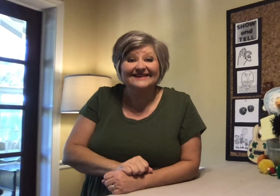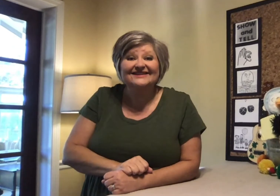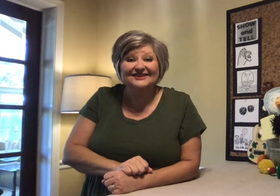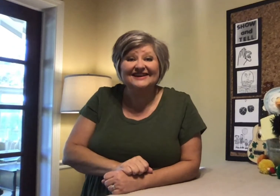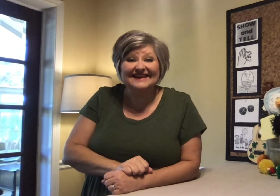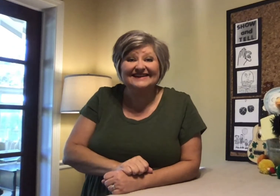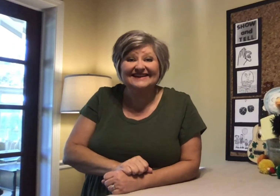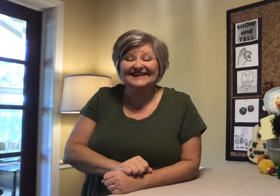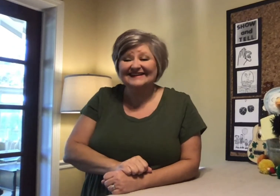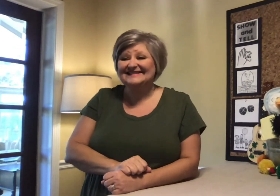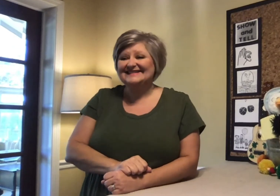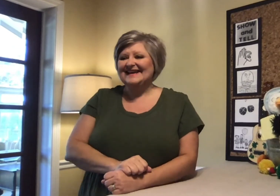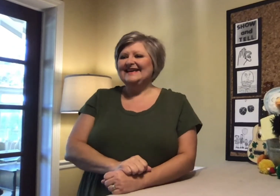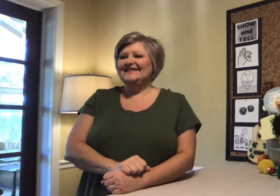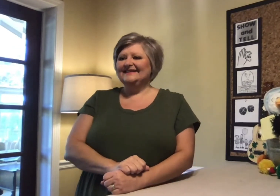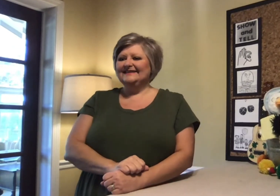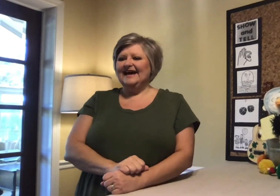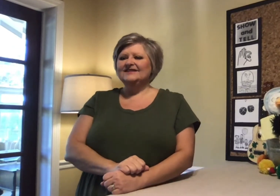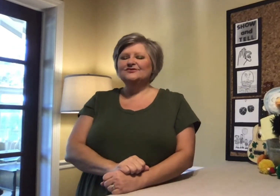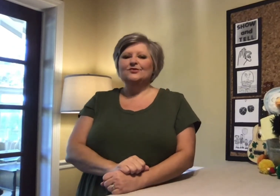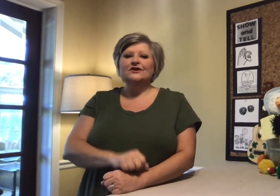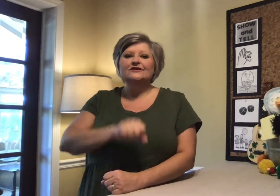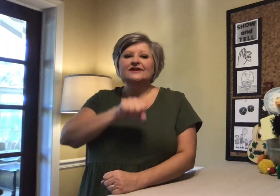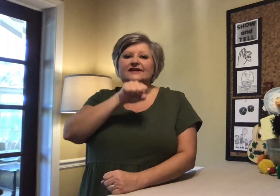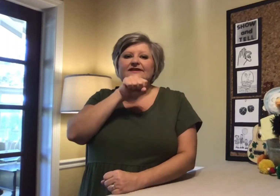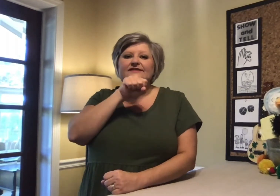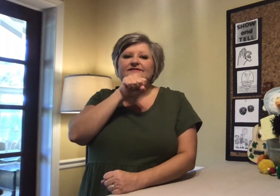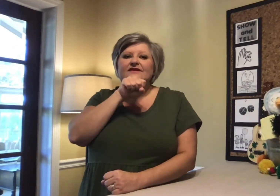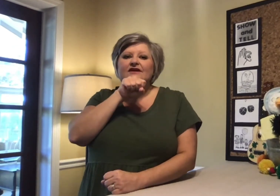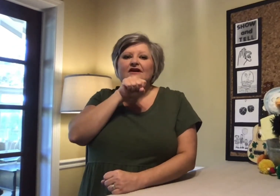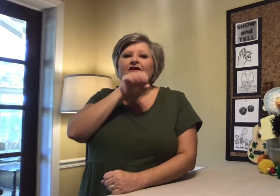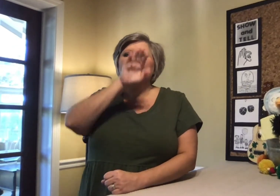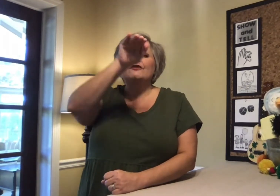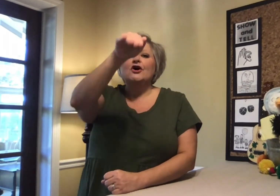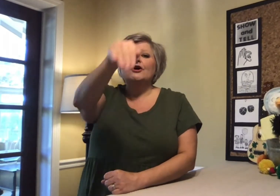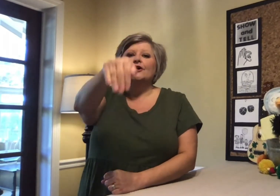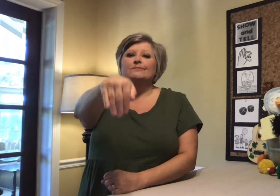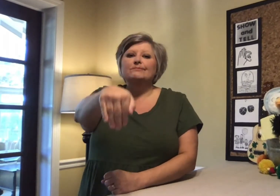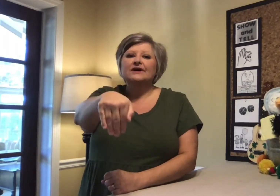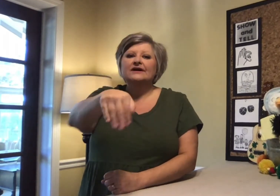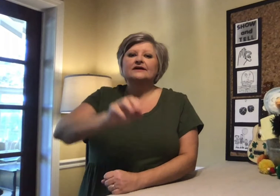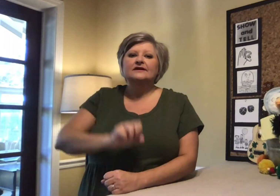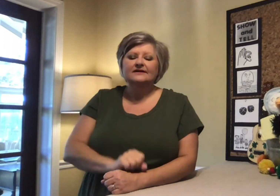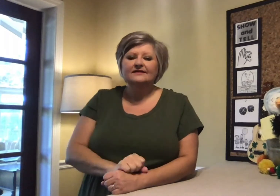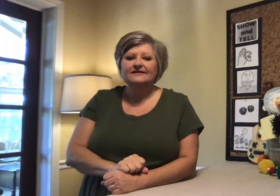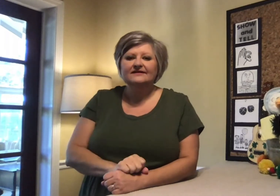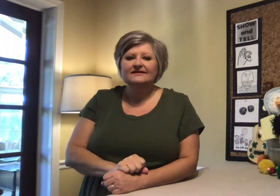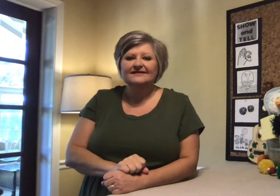You're getting it. The last word is farm.